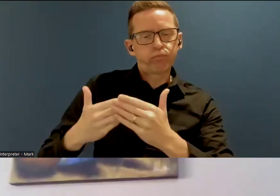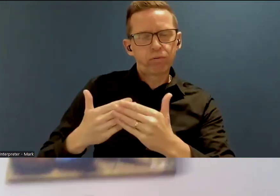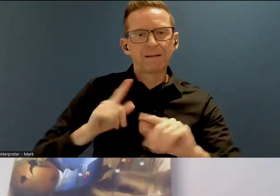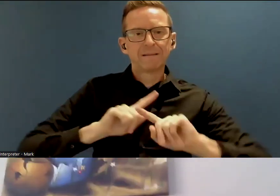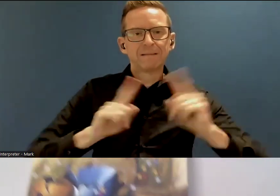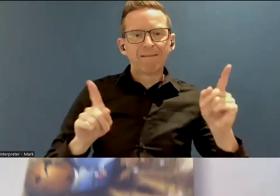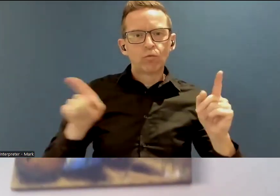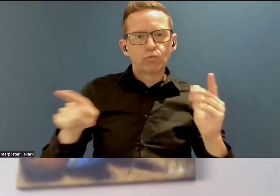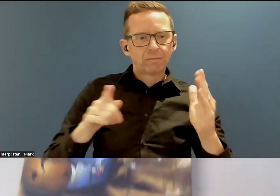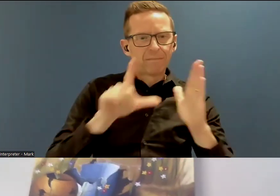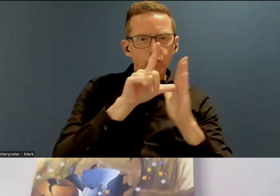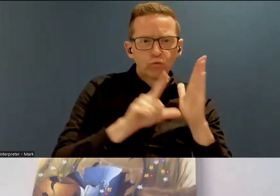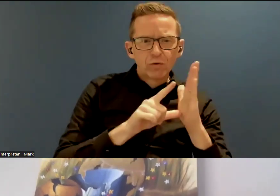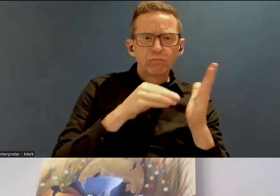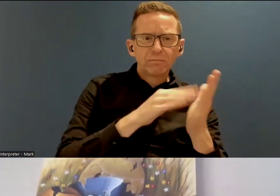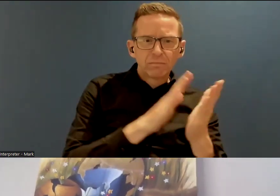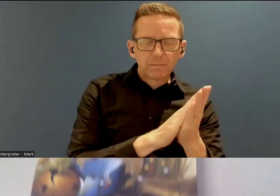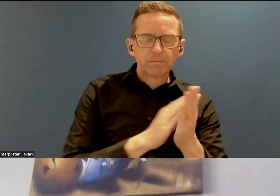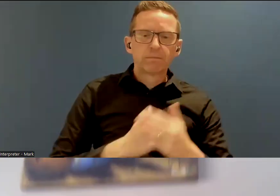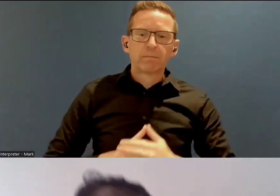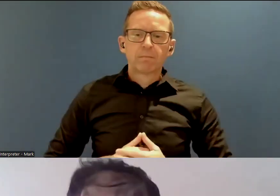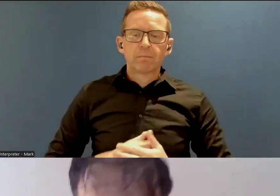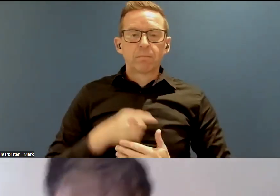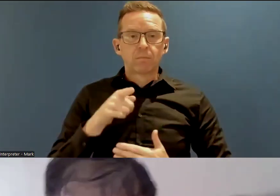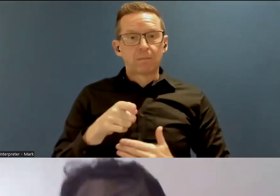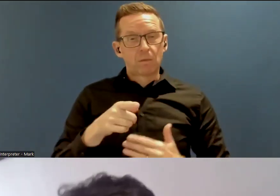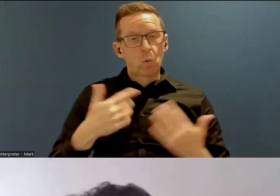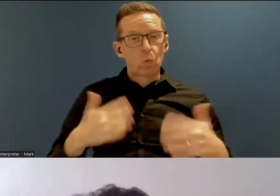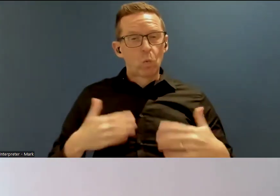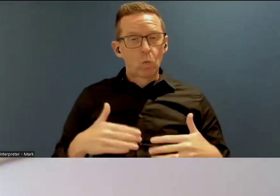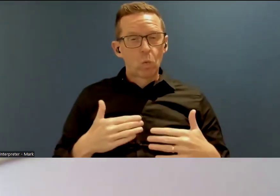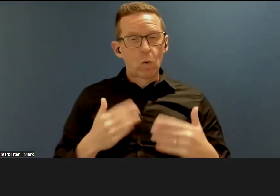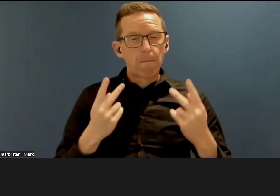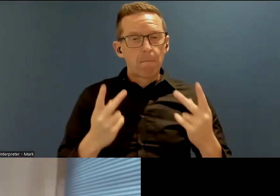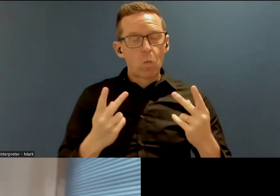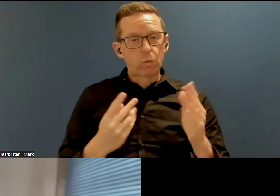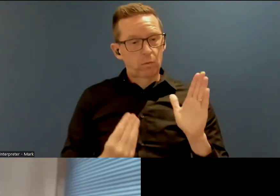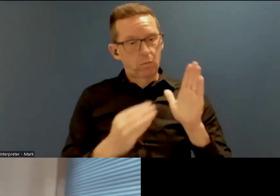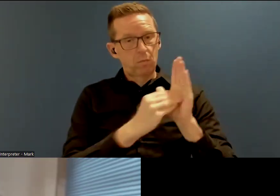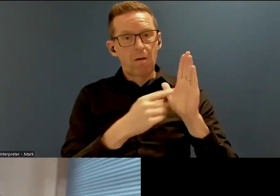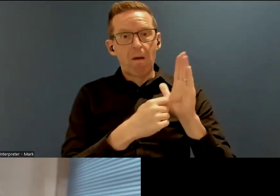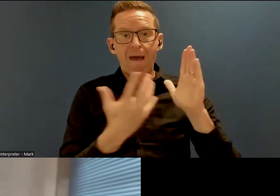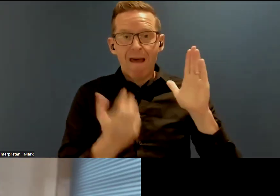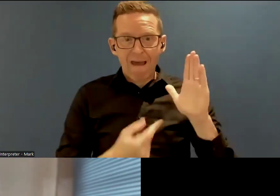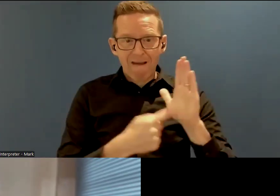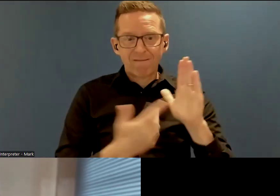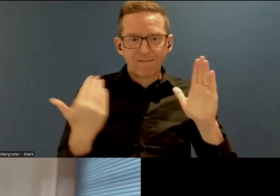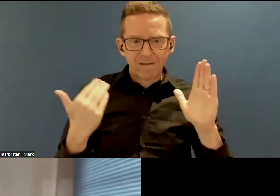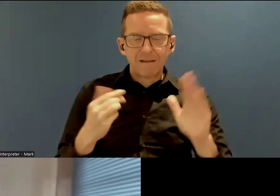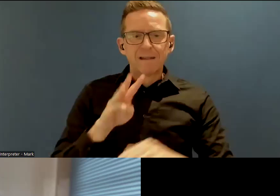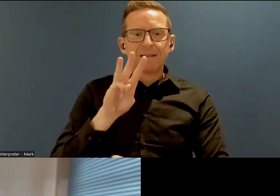think that a very important guideline which exists now, which came out quite recently, is the WHO, the World